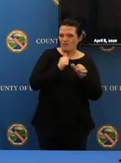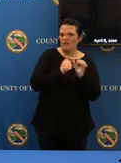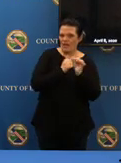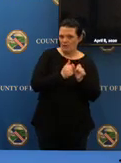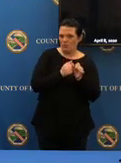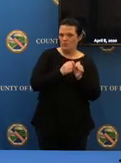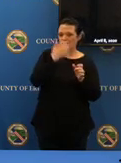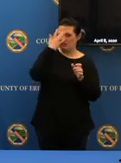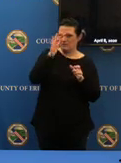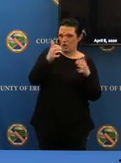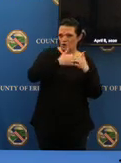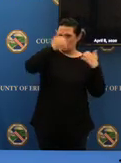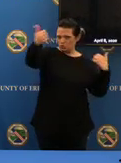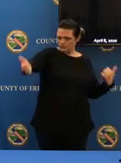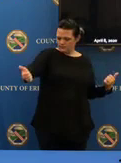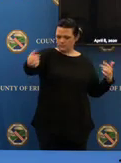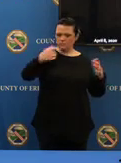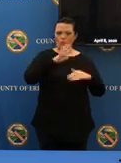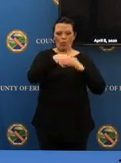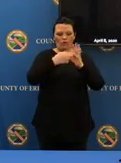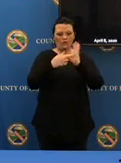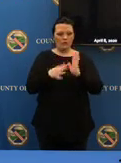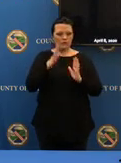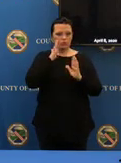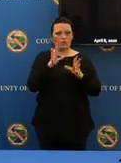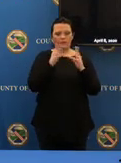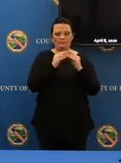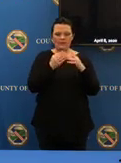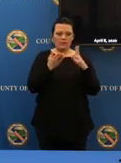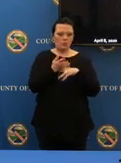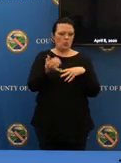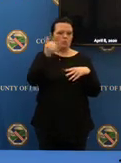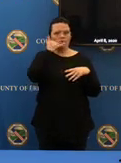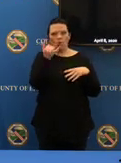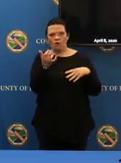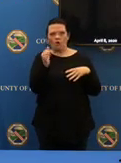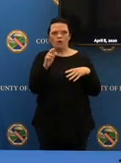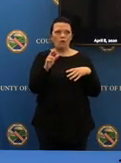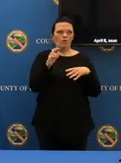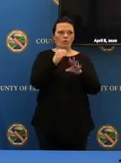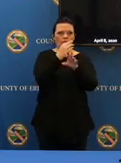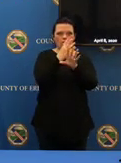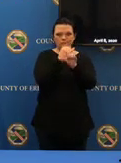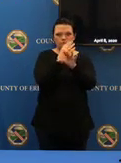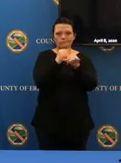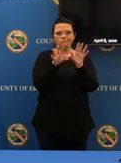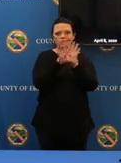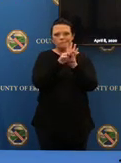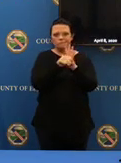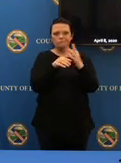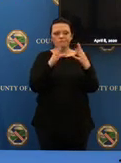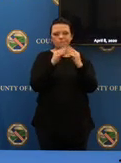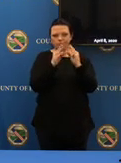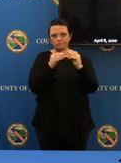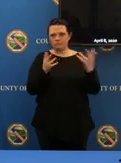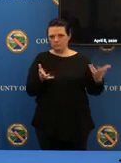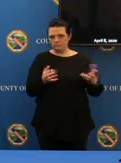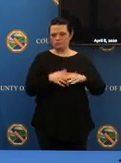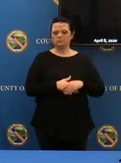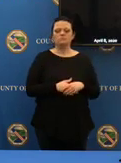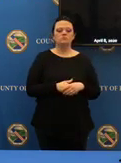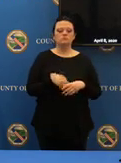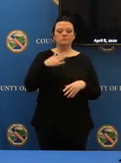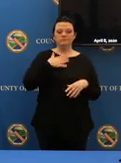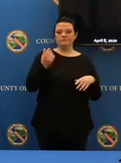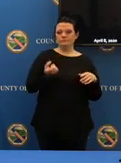of these representatives will be meeting virtually through either phone call or video meeting, video conferencing.